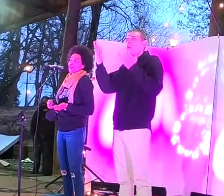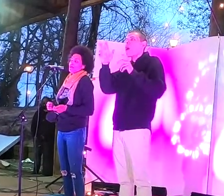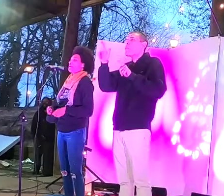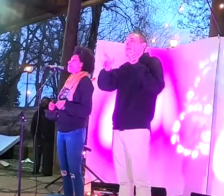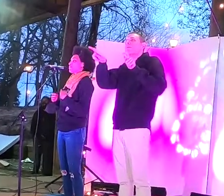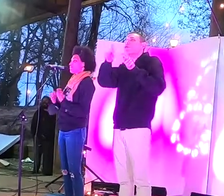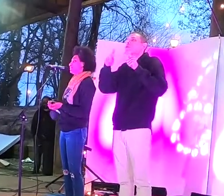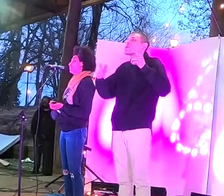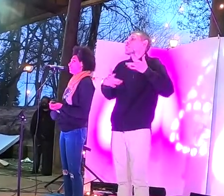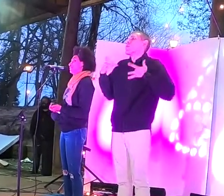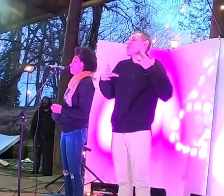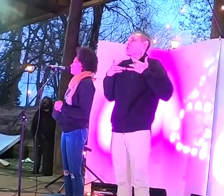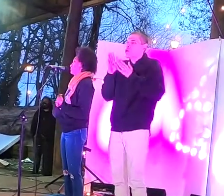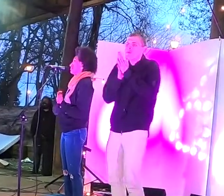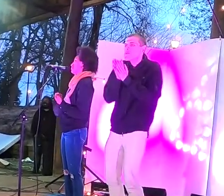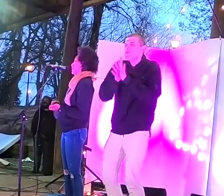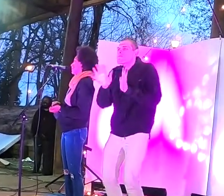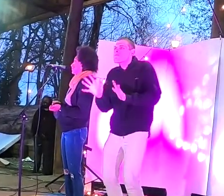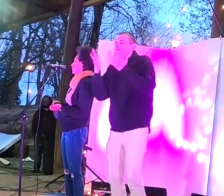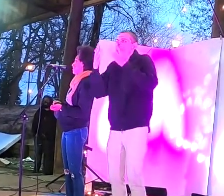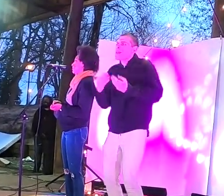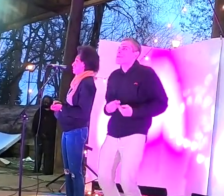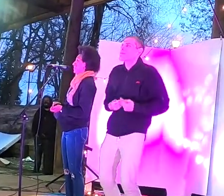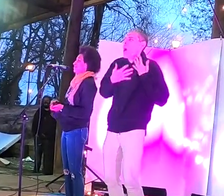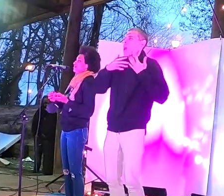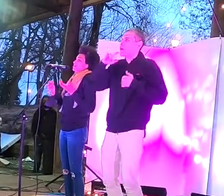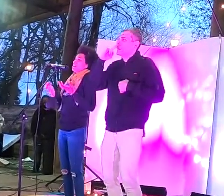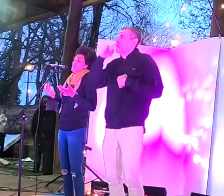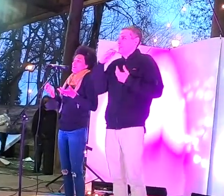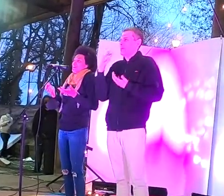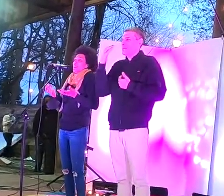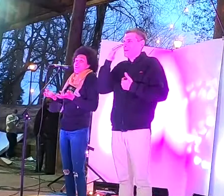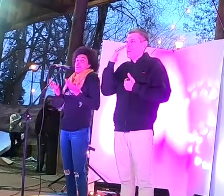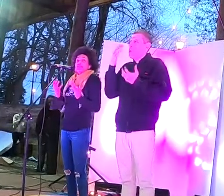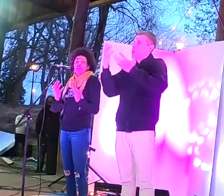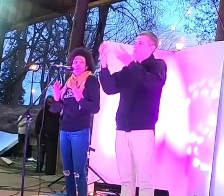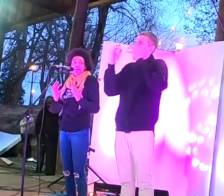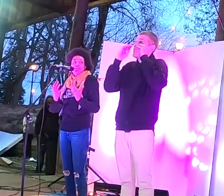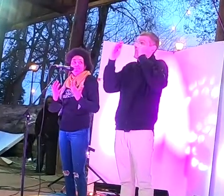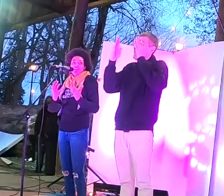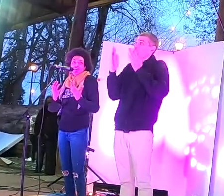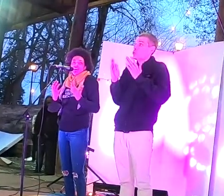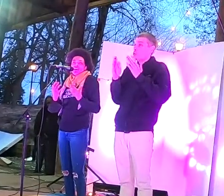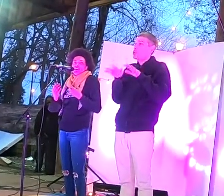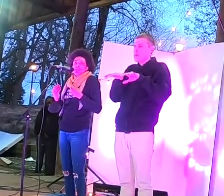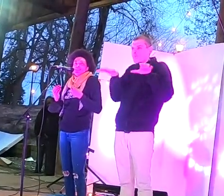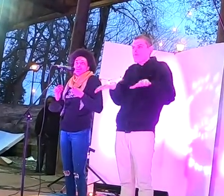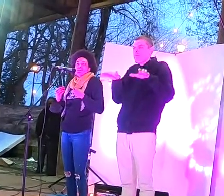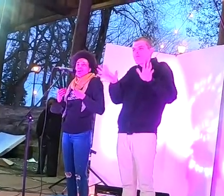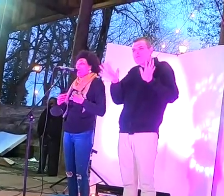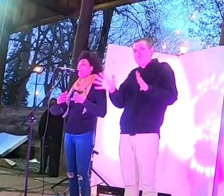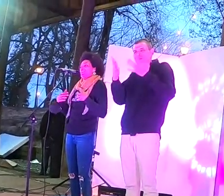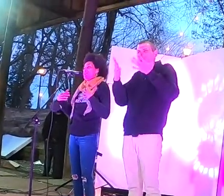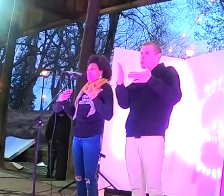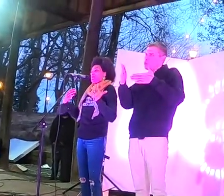people, who are thrilled to inspire them to sit in their light. And I am